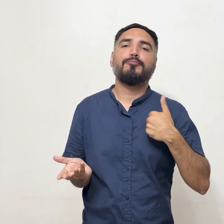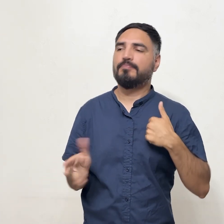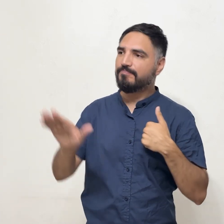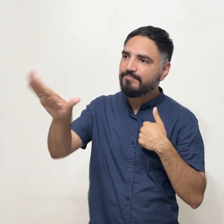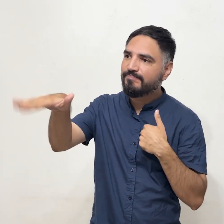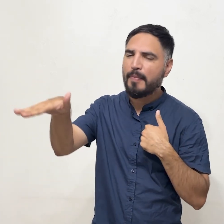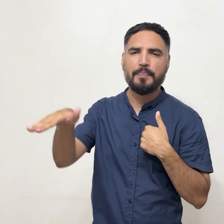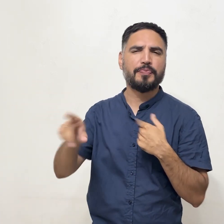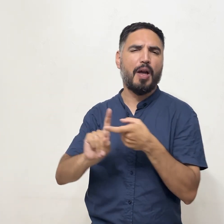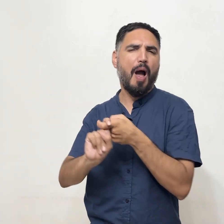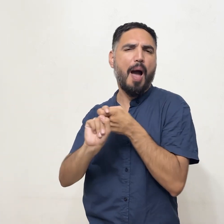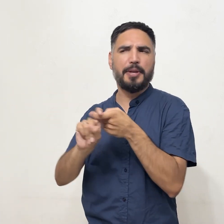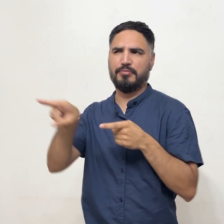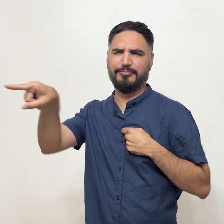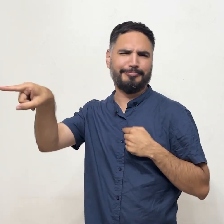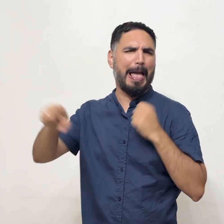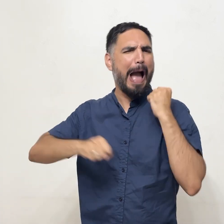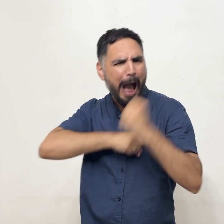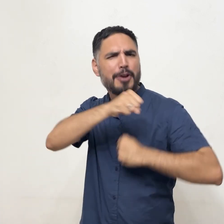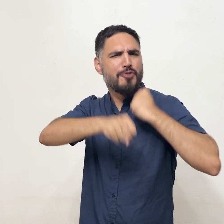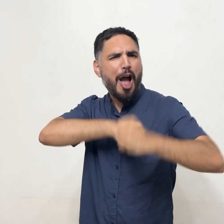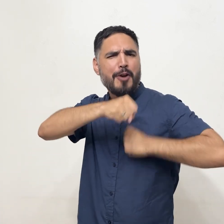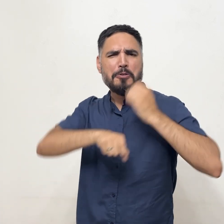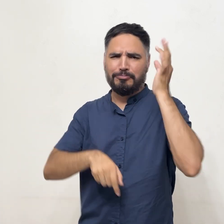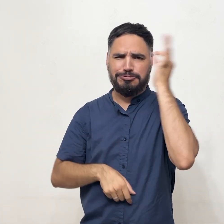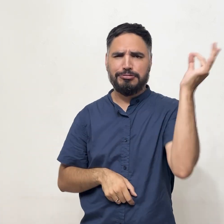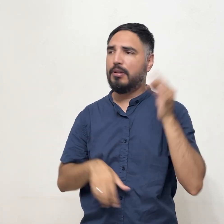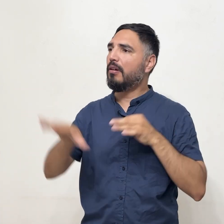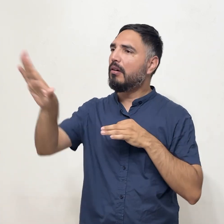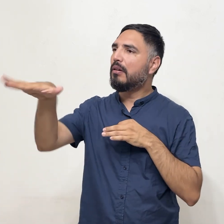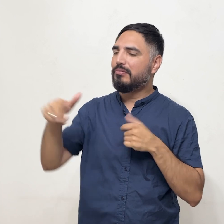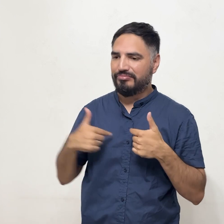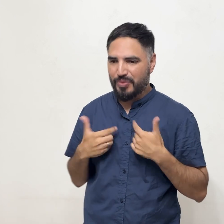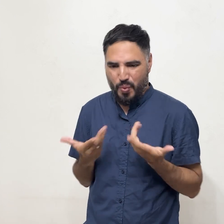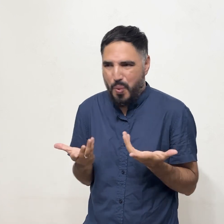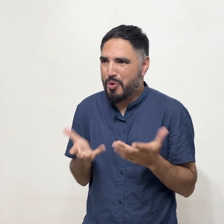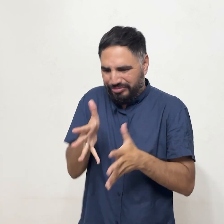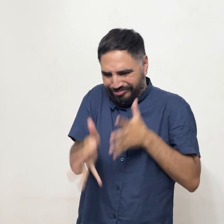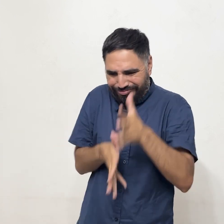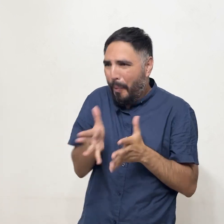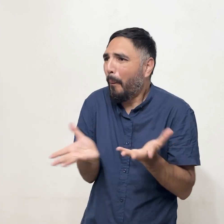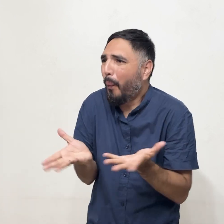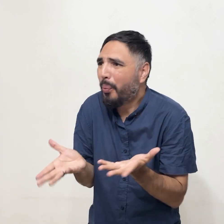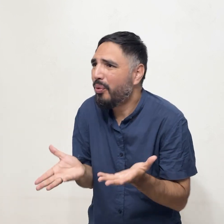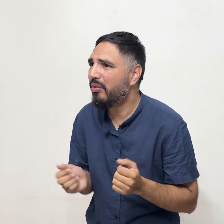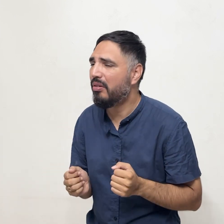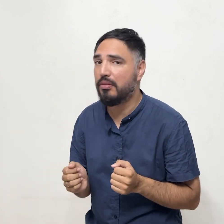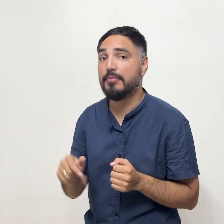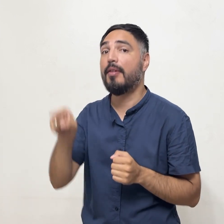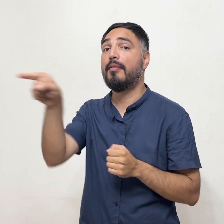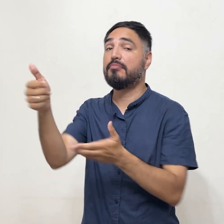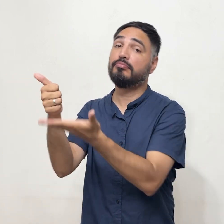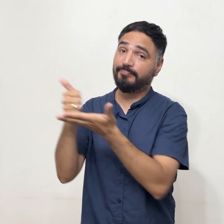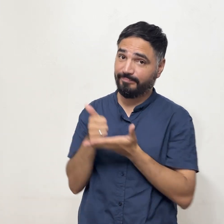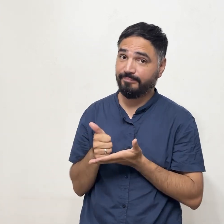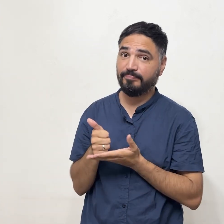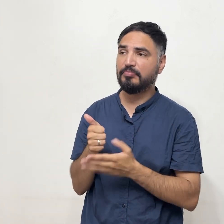had serious difficulties with grammar. So I approached a friend who had much more experience than me, and I asked